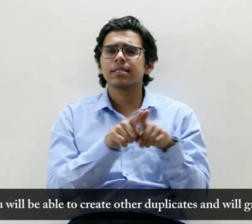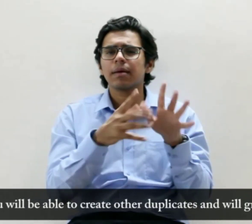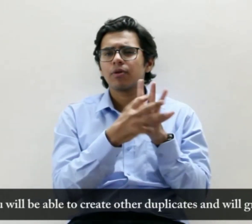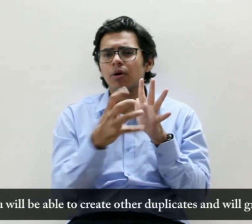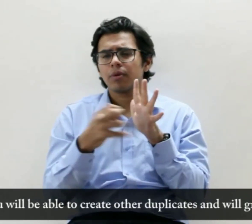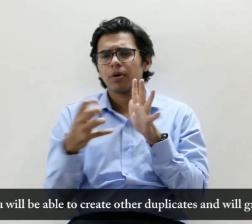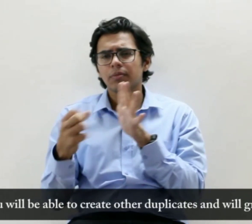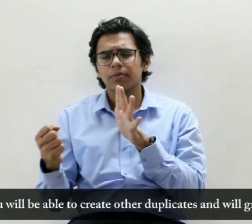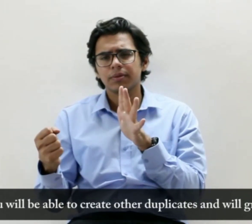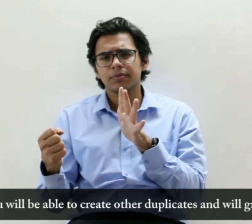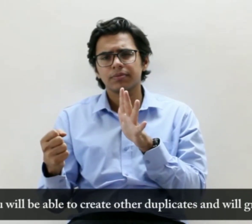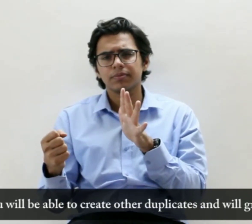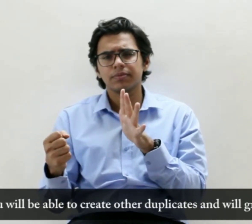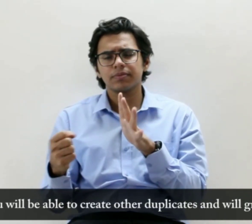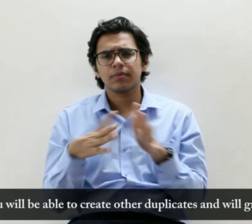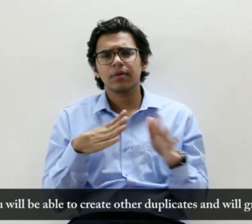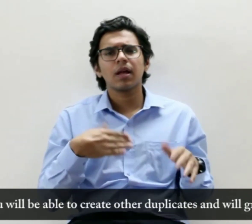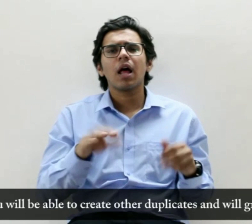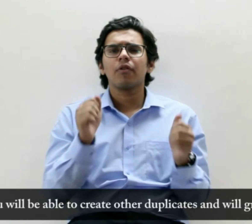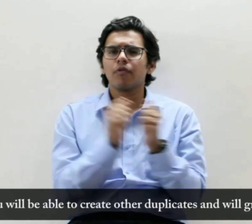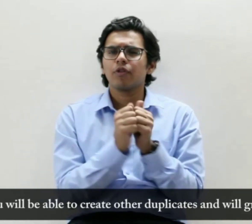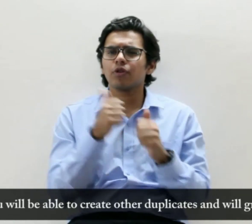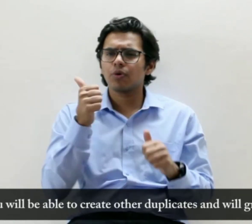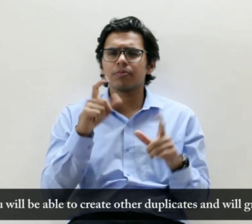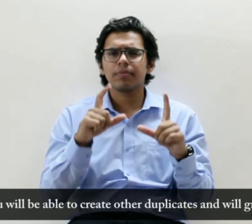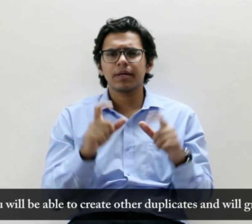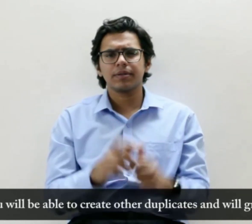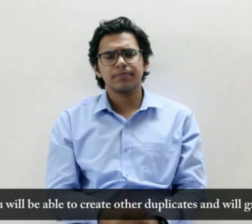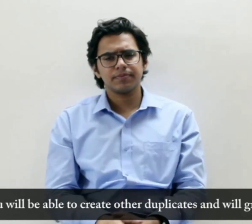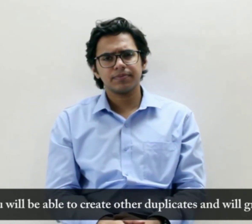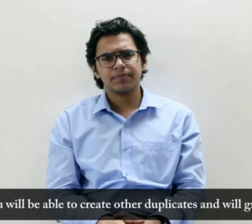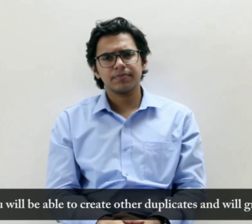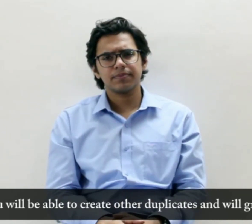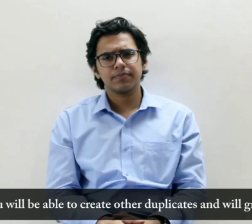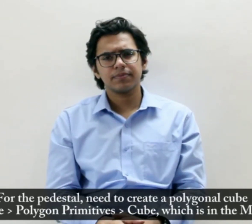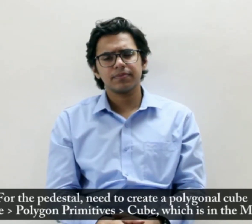Then you will be able to create other duplicates and will group it.